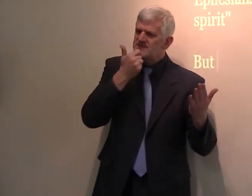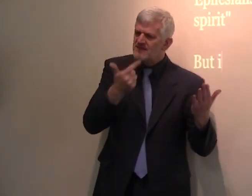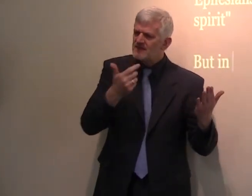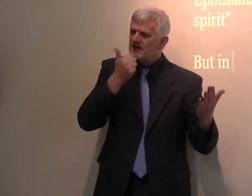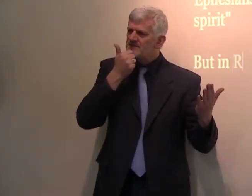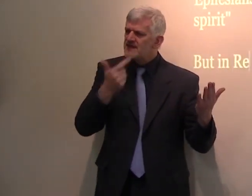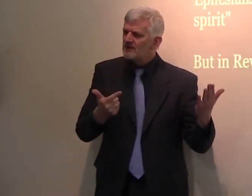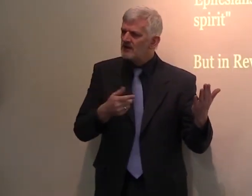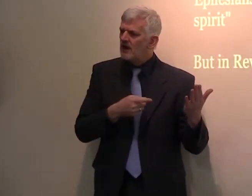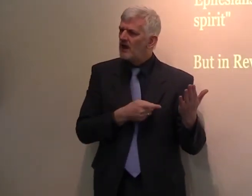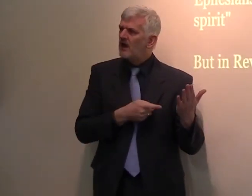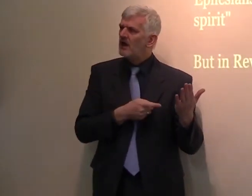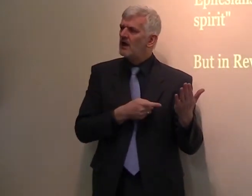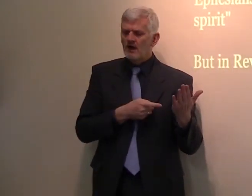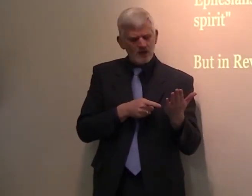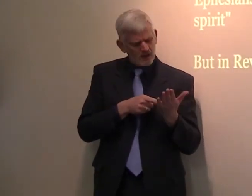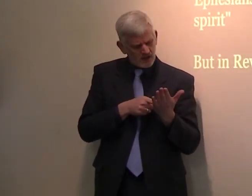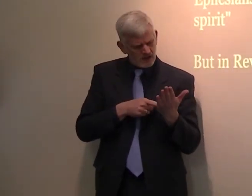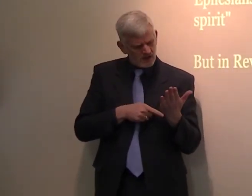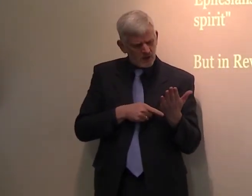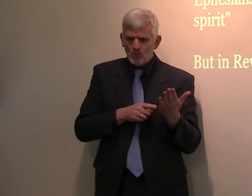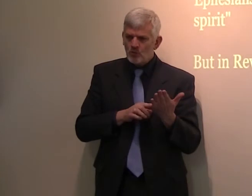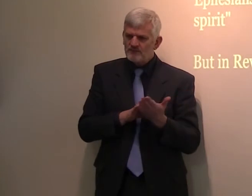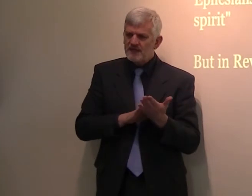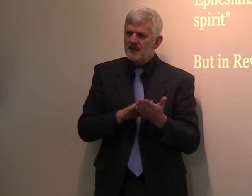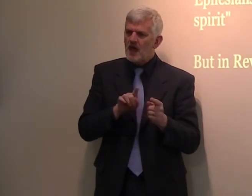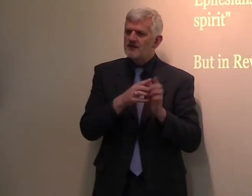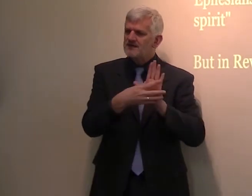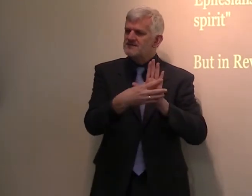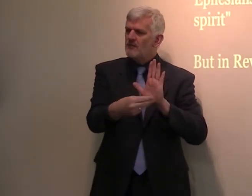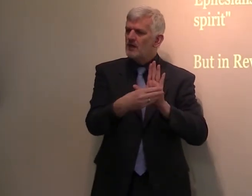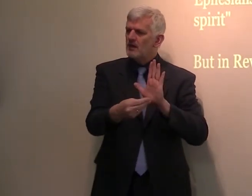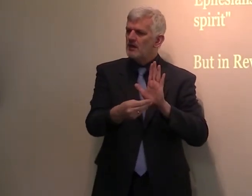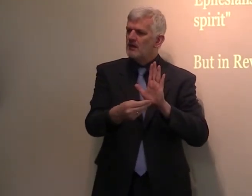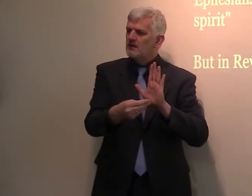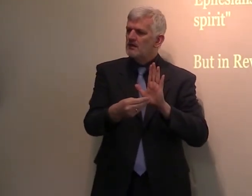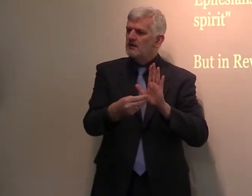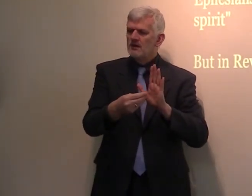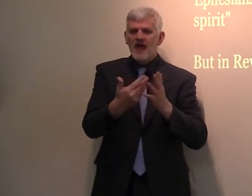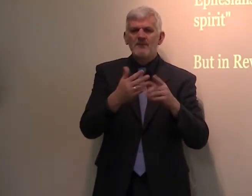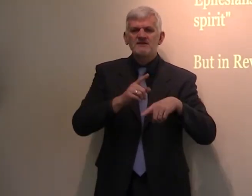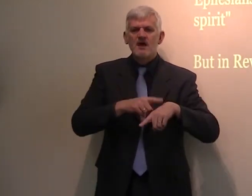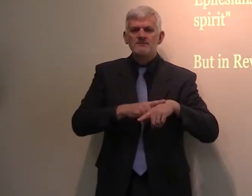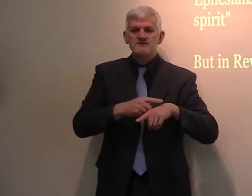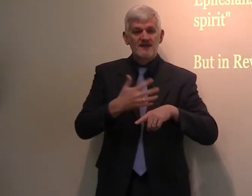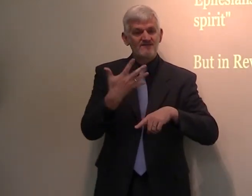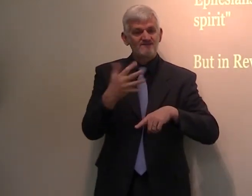is found more than 50 times. Number 7 is a number of perfection. Number